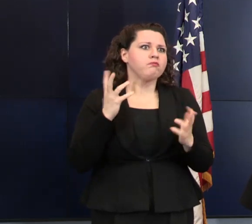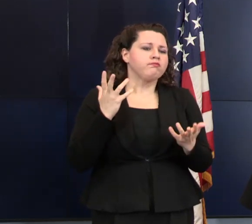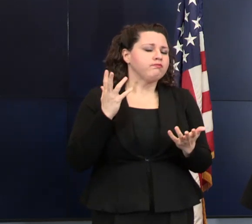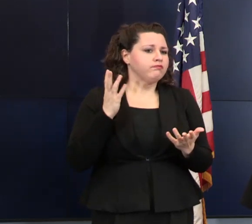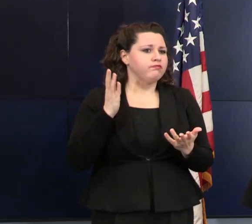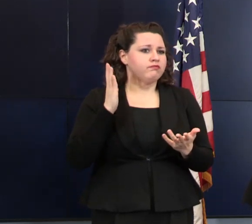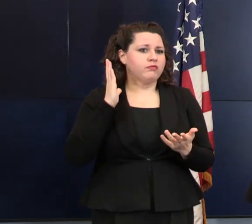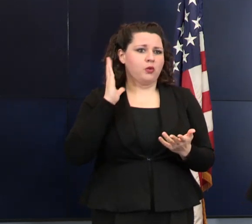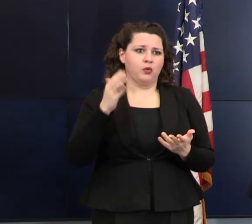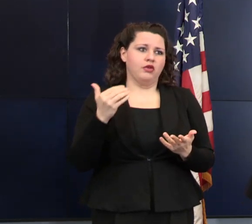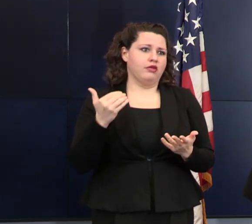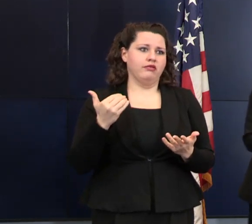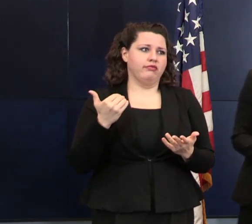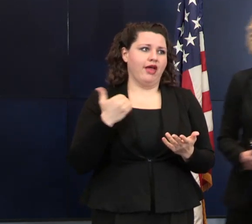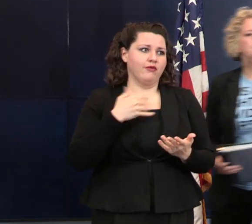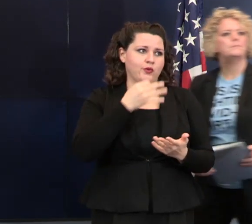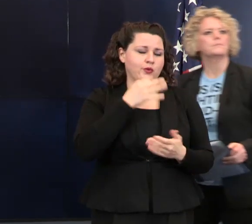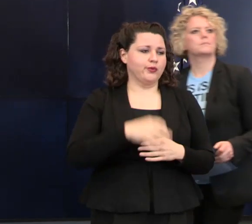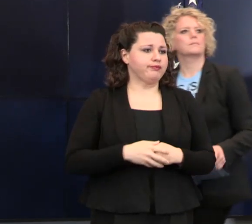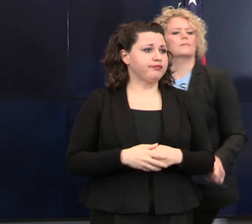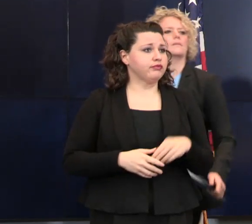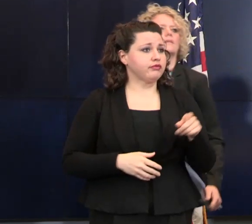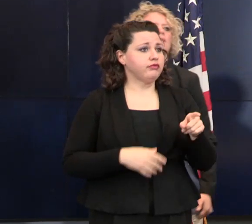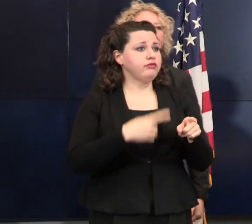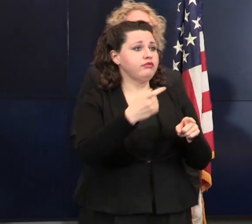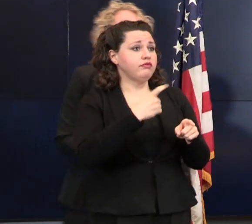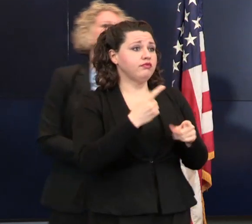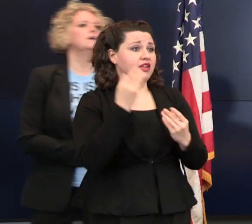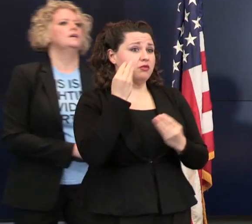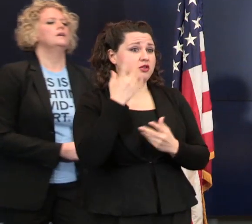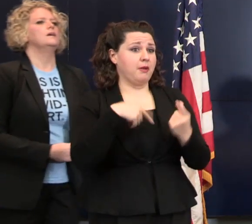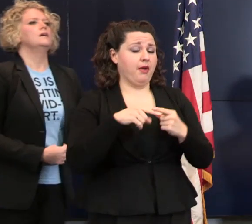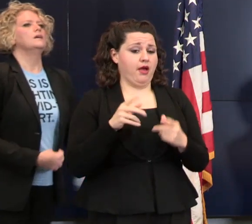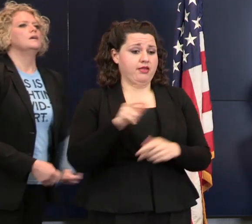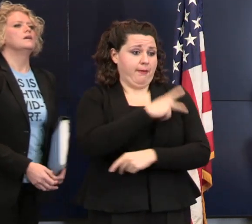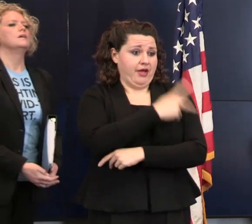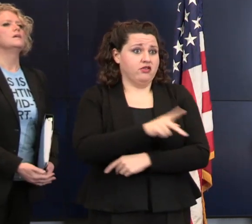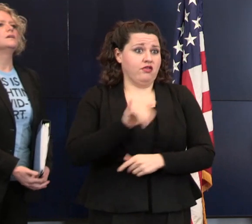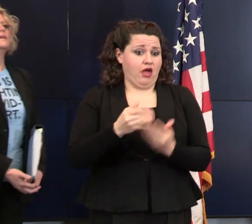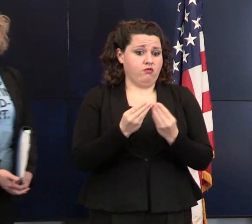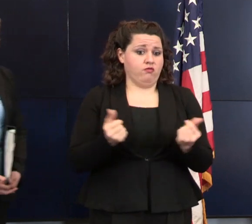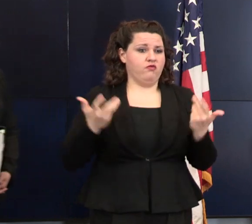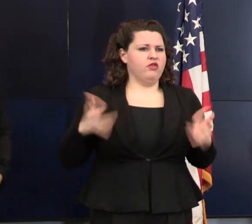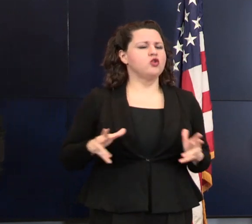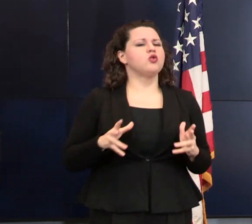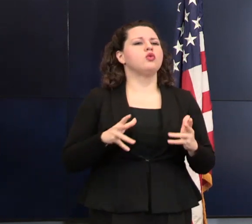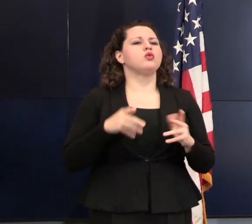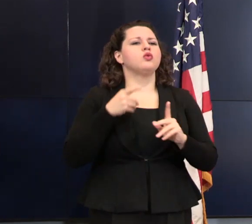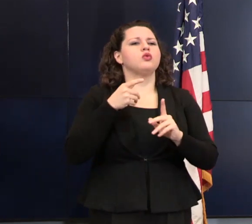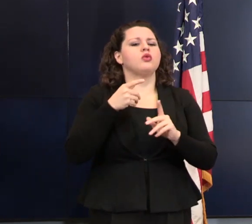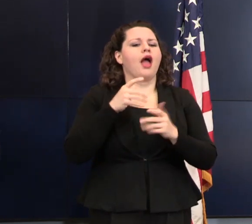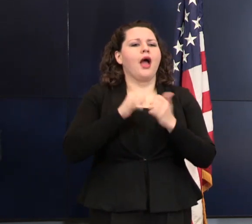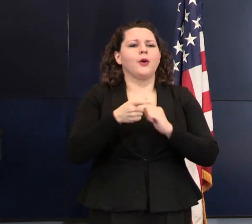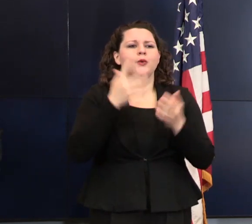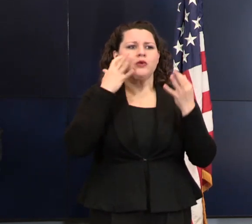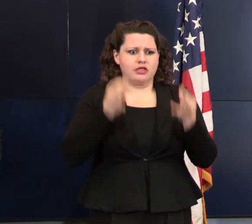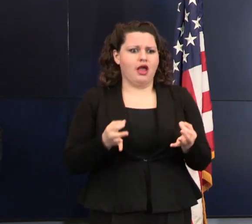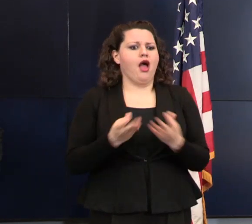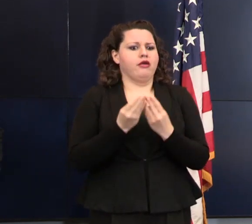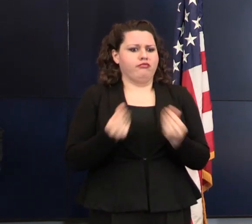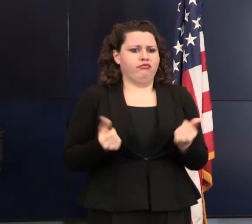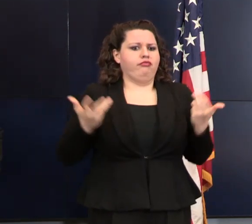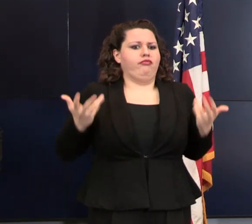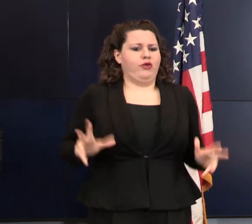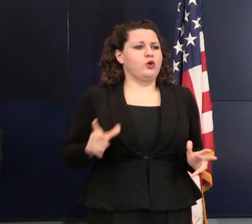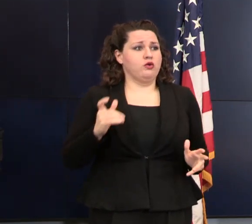in the days and weeks to come. The data about patients who recovered, what are the benchmarks you're using to determine that someone's recovered? Are they